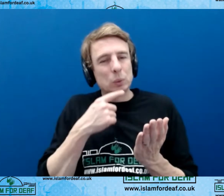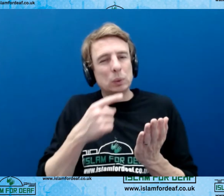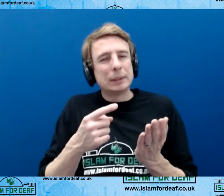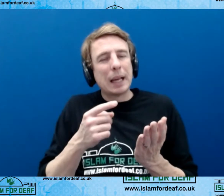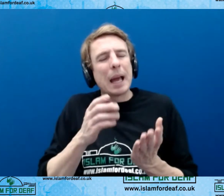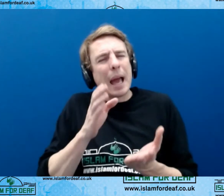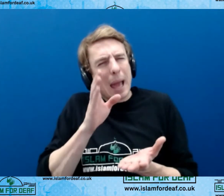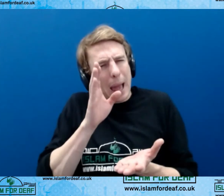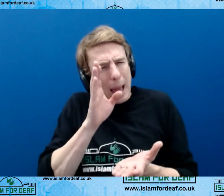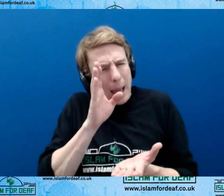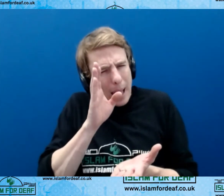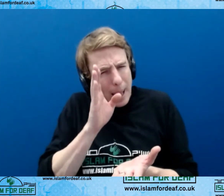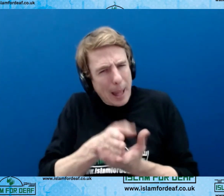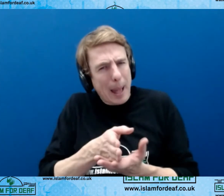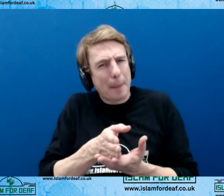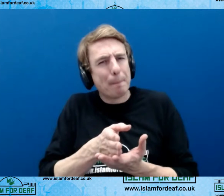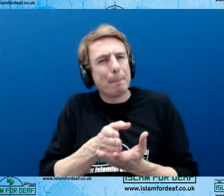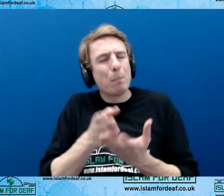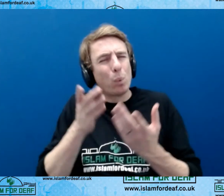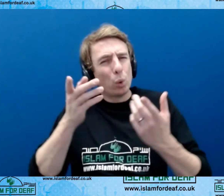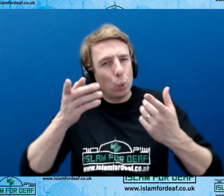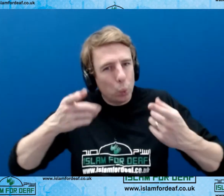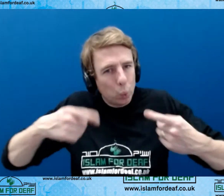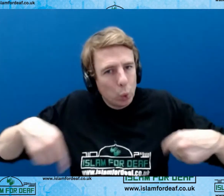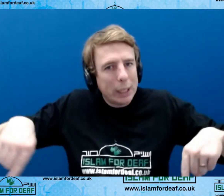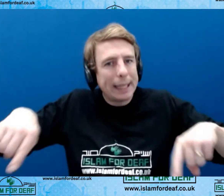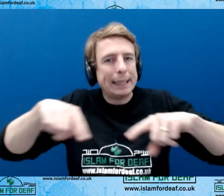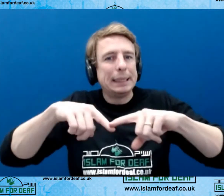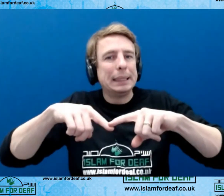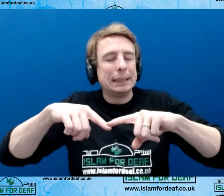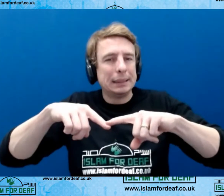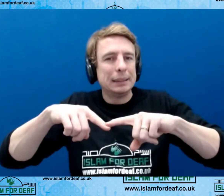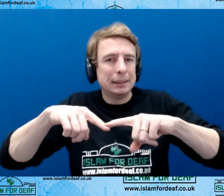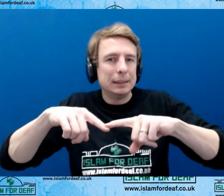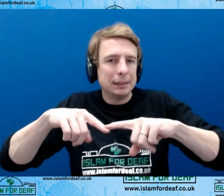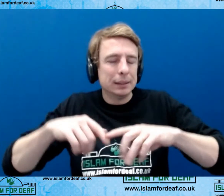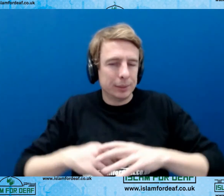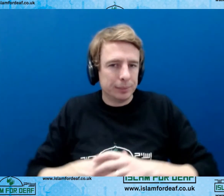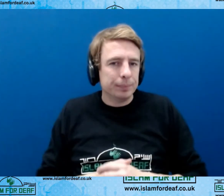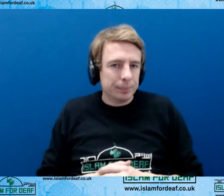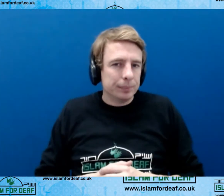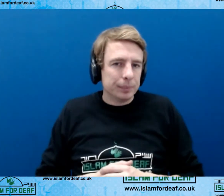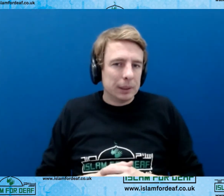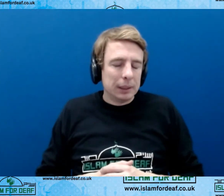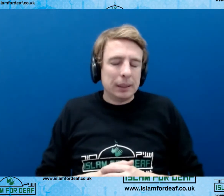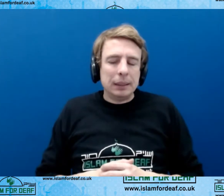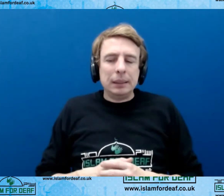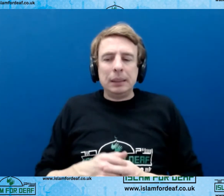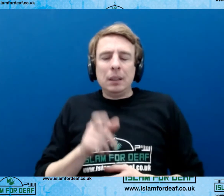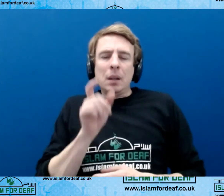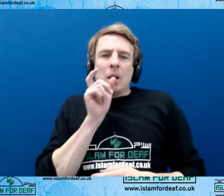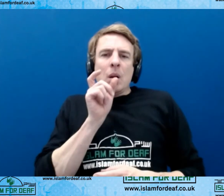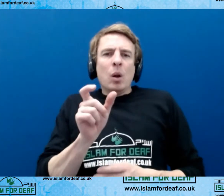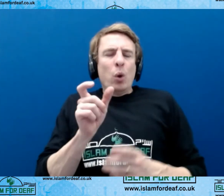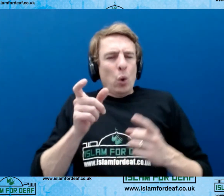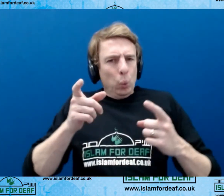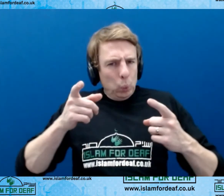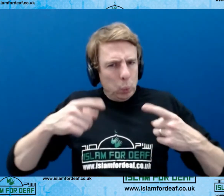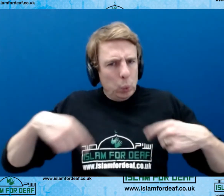we, and this we is a we that gives magnanimity. So it gives a sense of grandeur